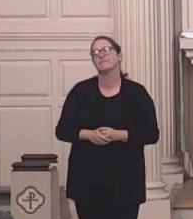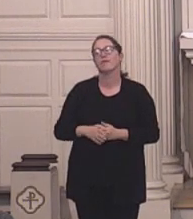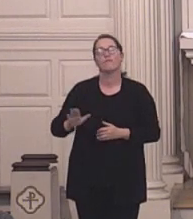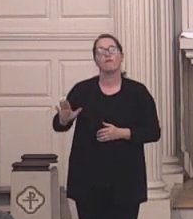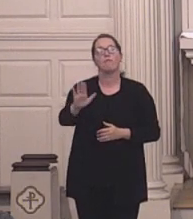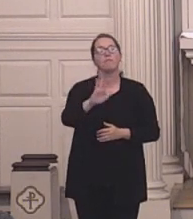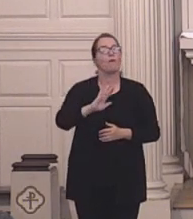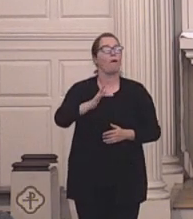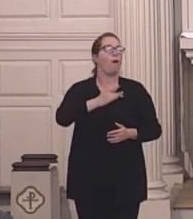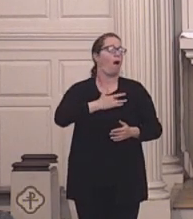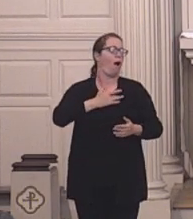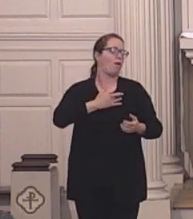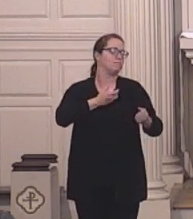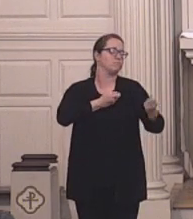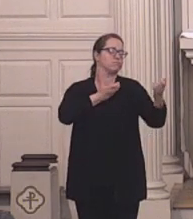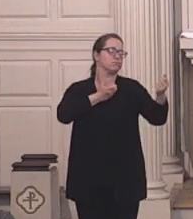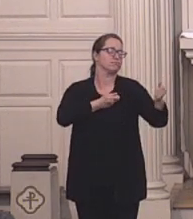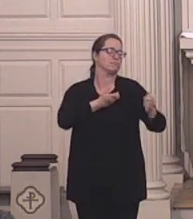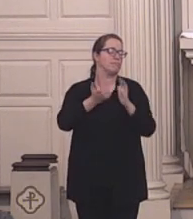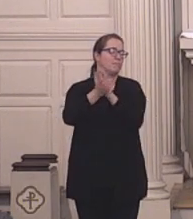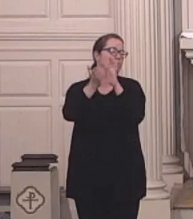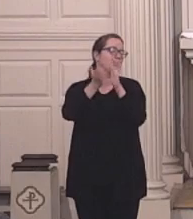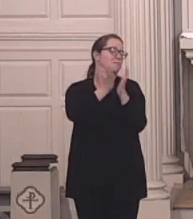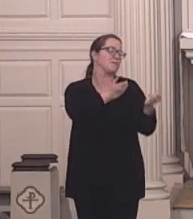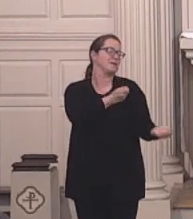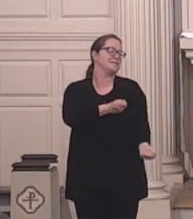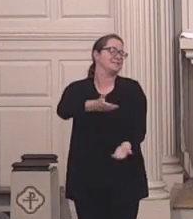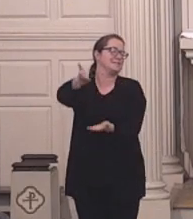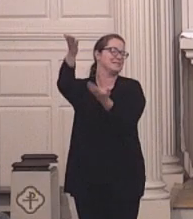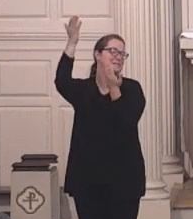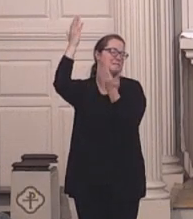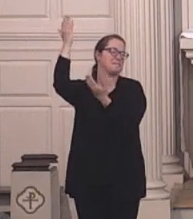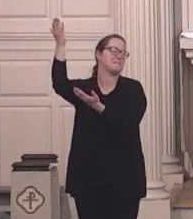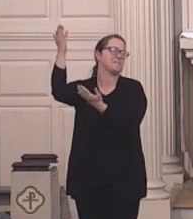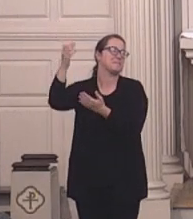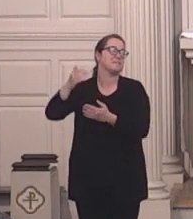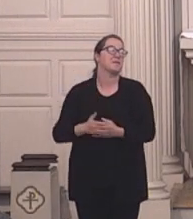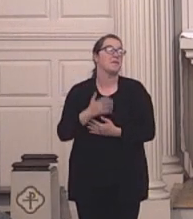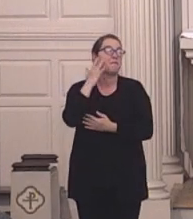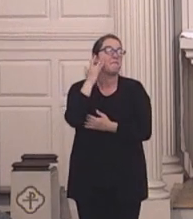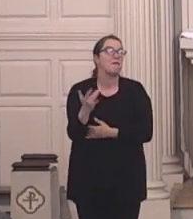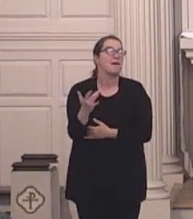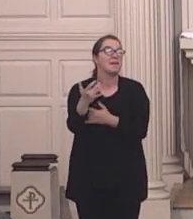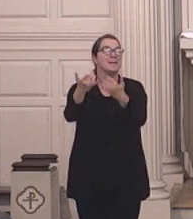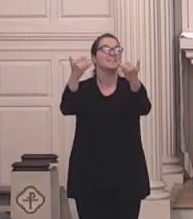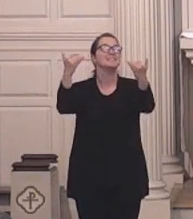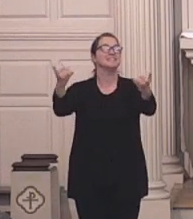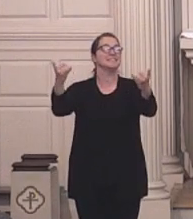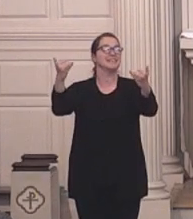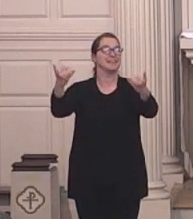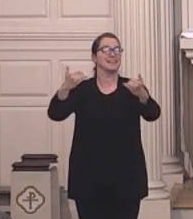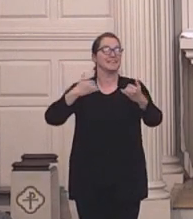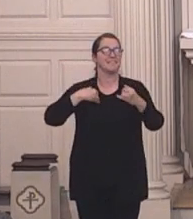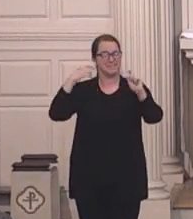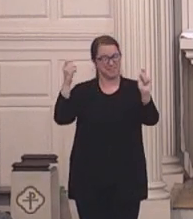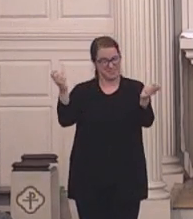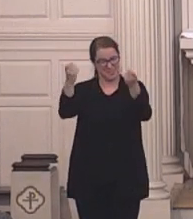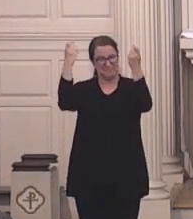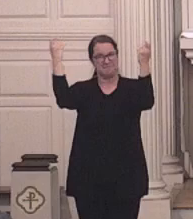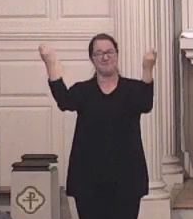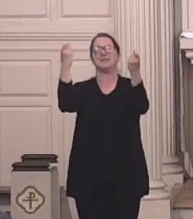praises burst, for today the feast is